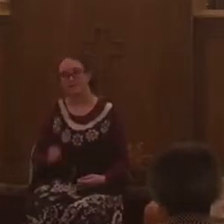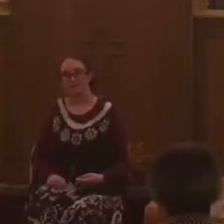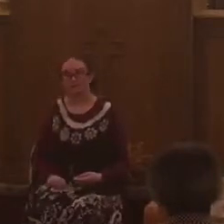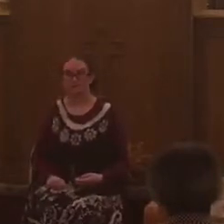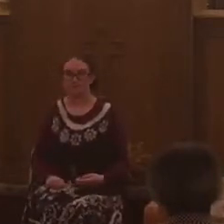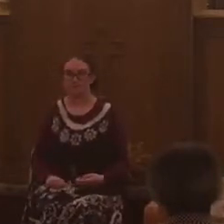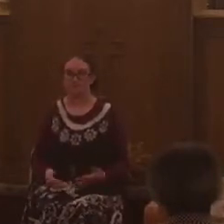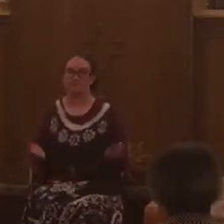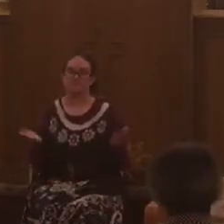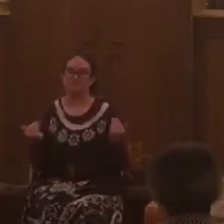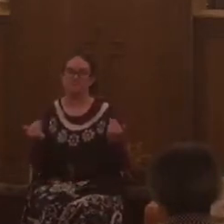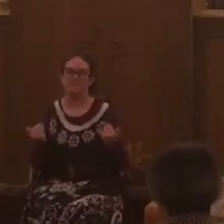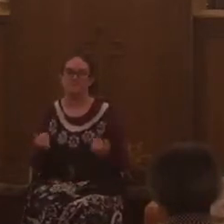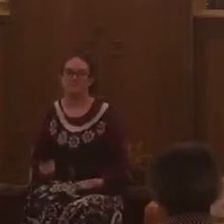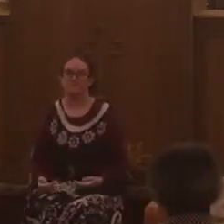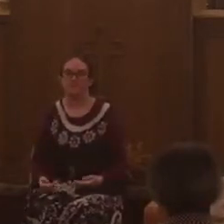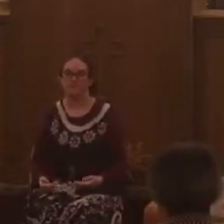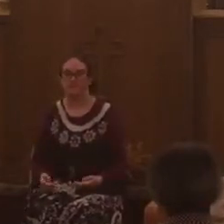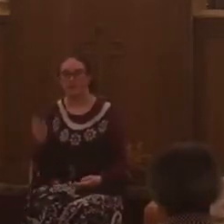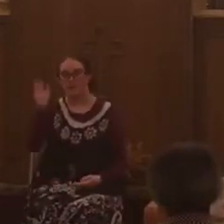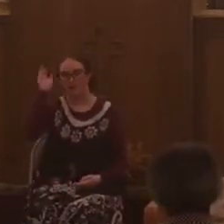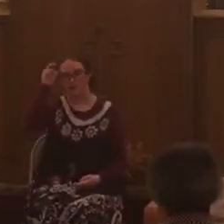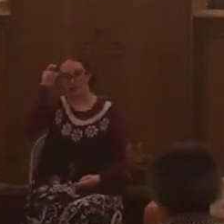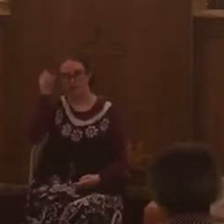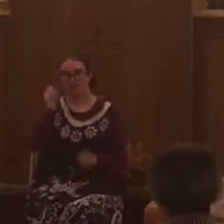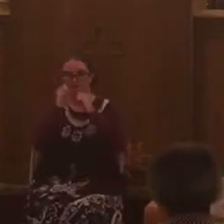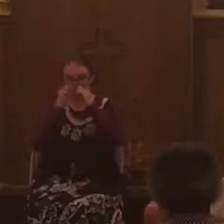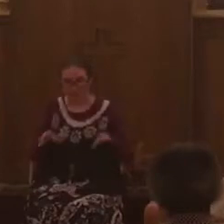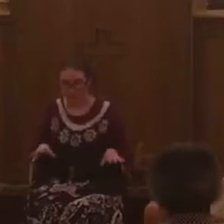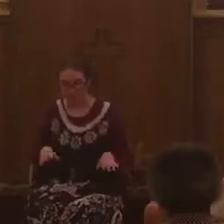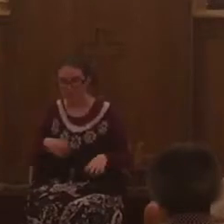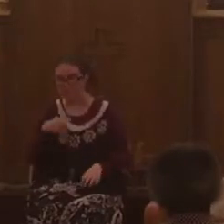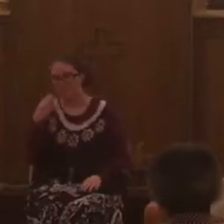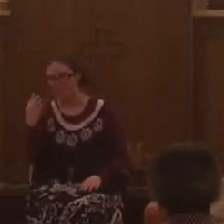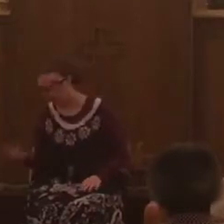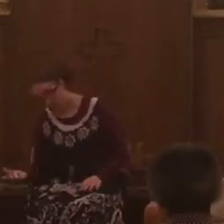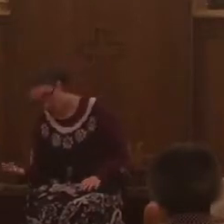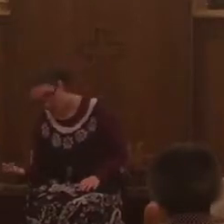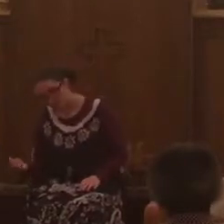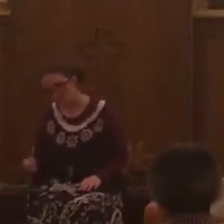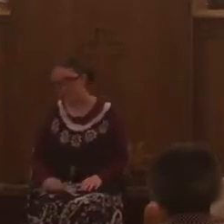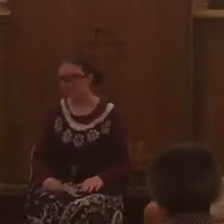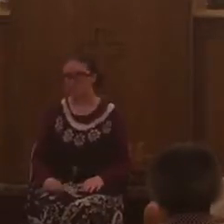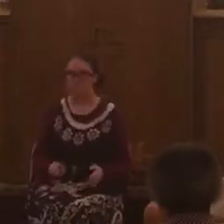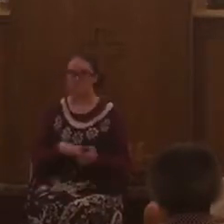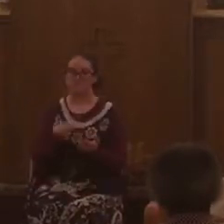Right. And we so nonchalantly agree. Yes, we're in a battle. Hallelujah. Yep. Praise God.